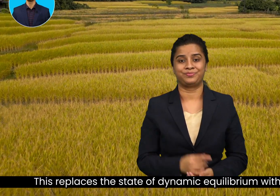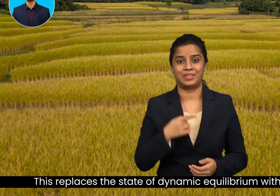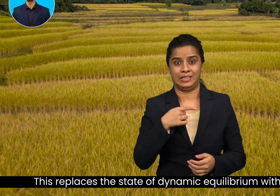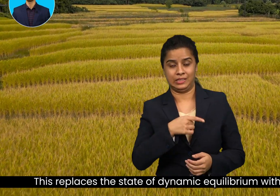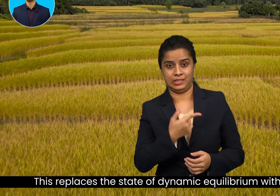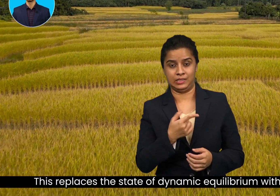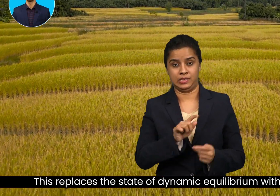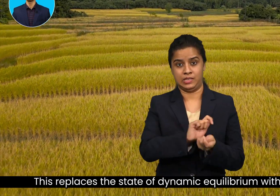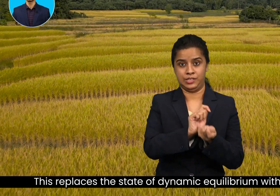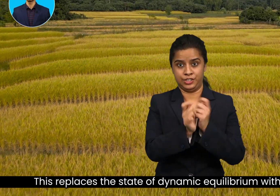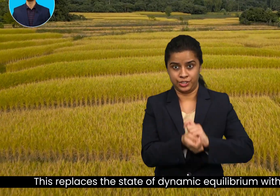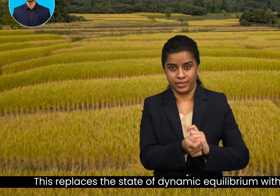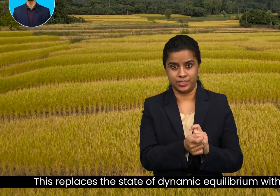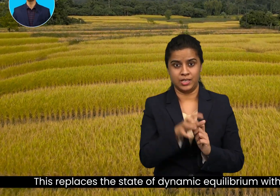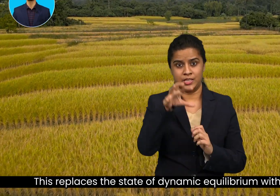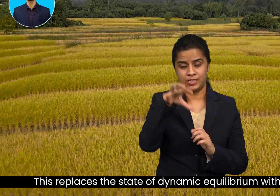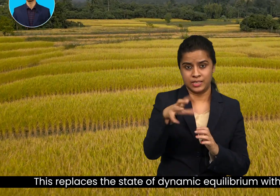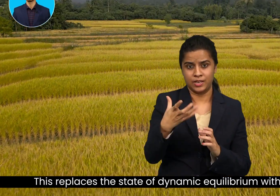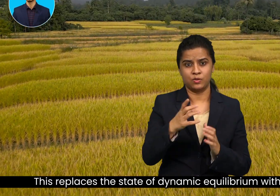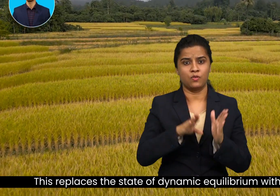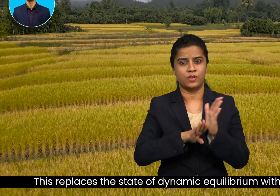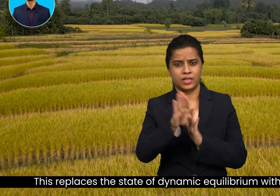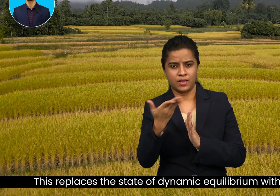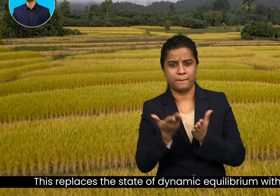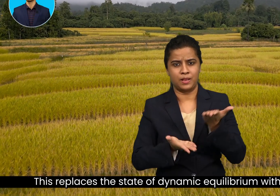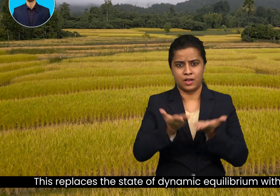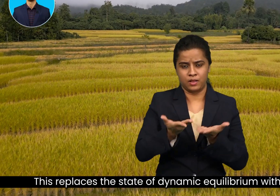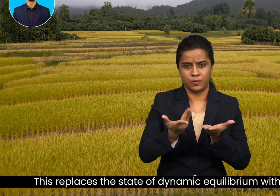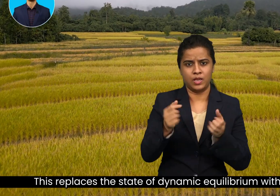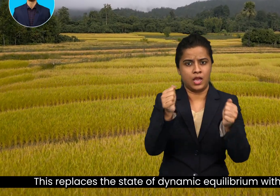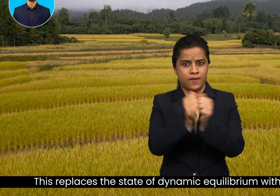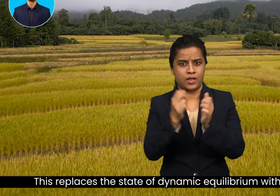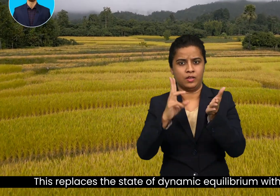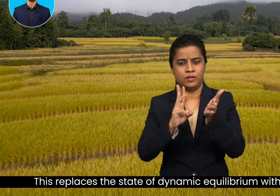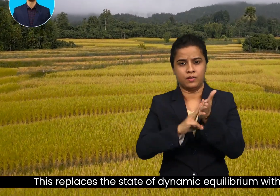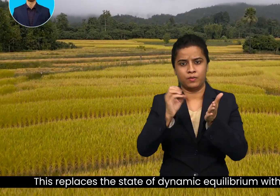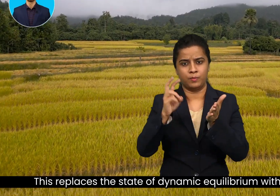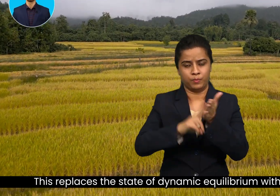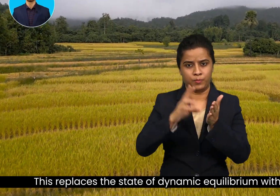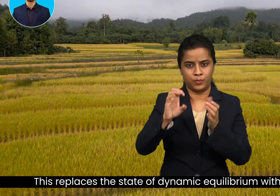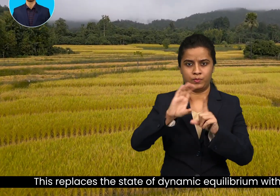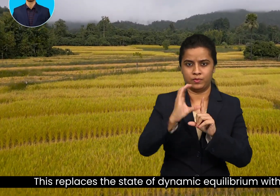This replaces the state of dynamic equilibrium with a monoculture.